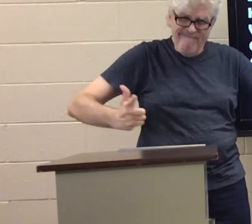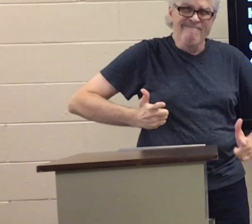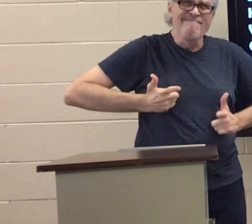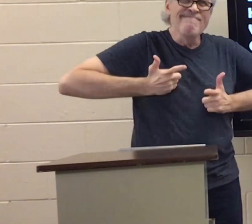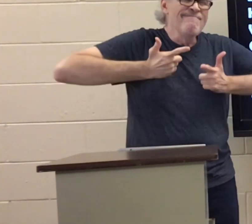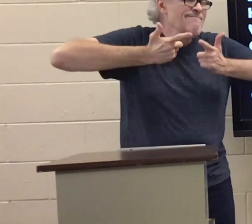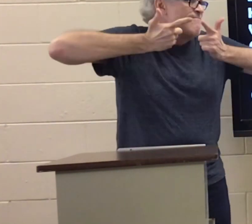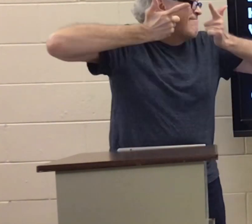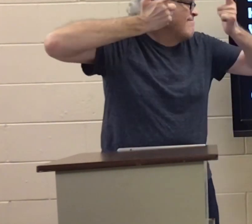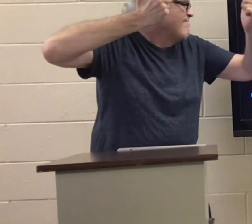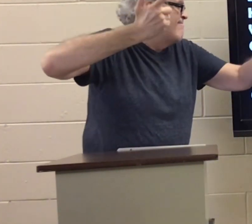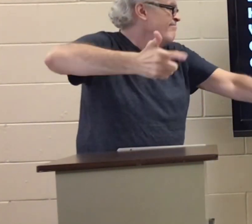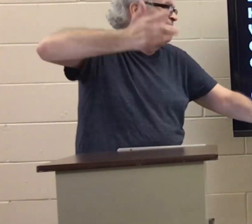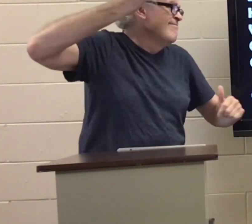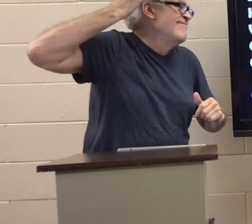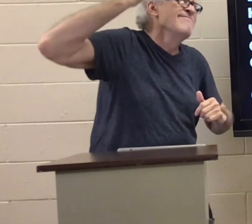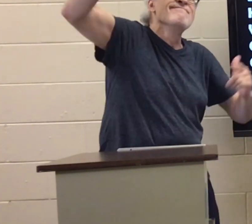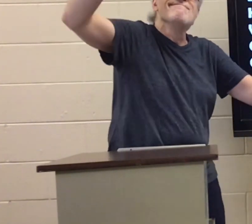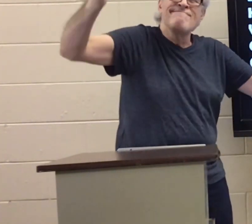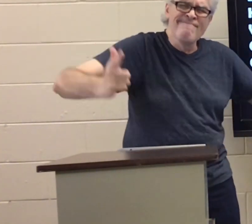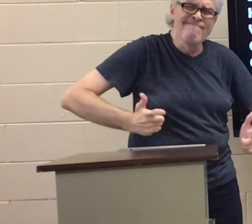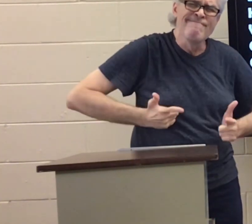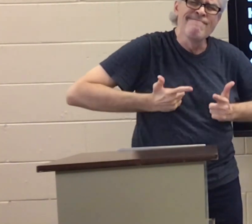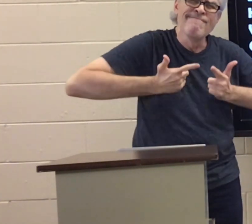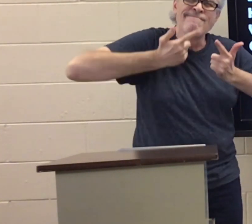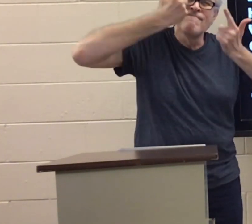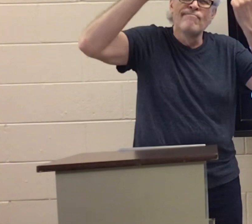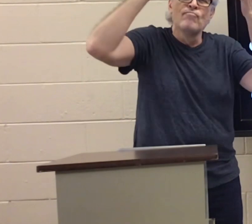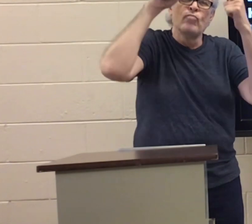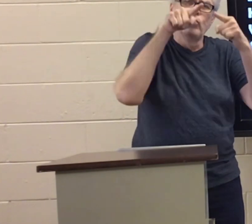He lives for you and me.